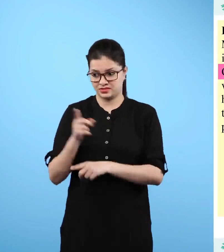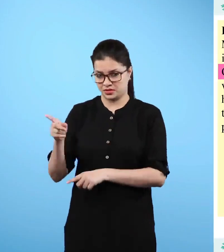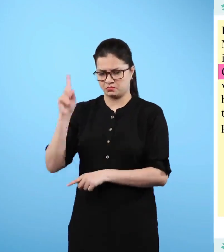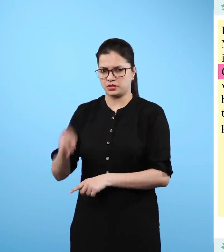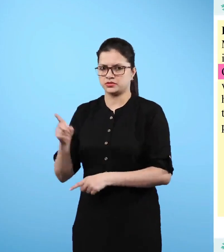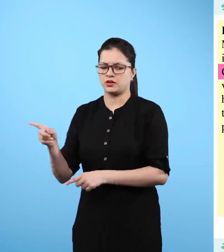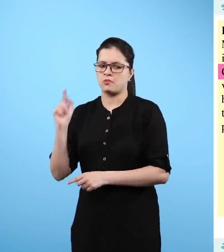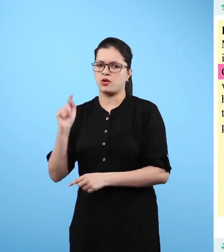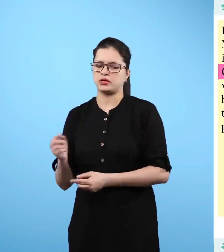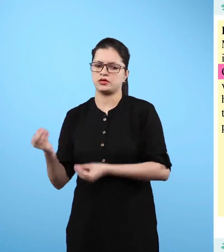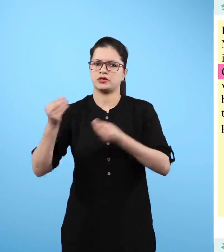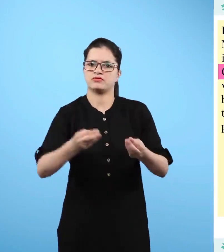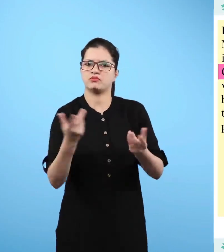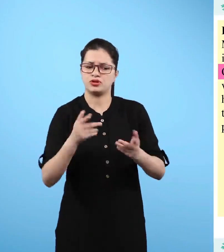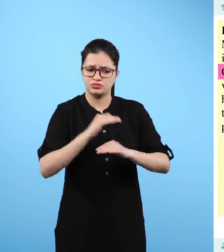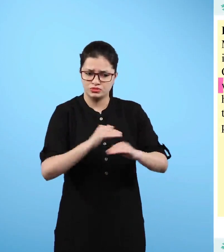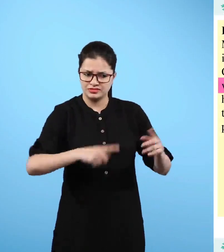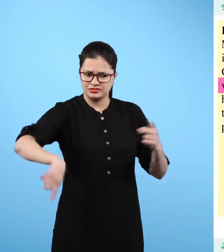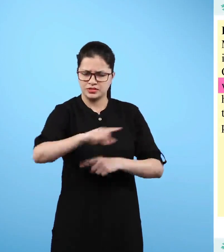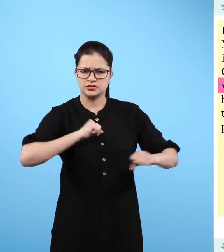Children will need many exercises to visualize the